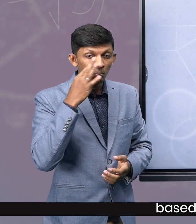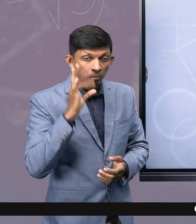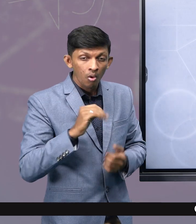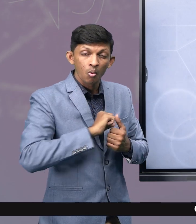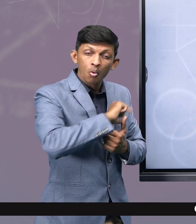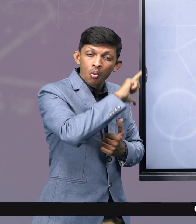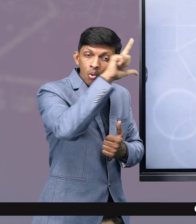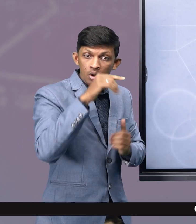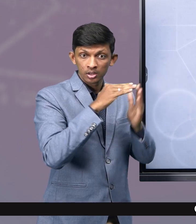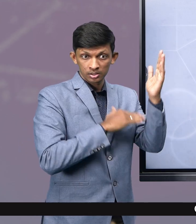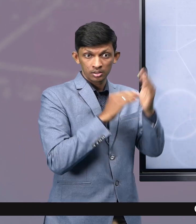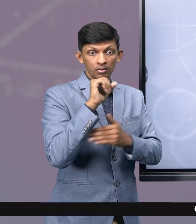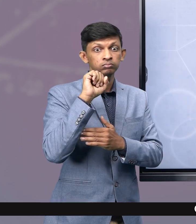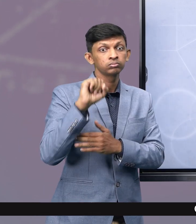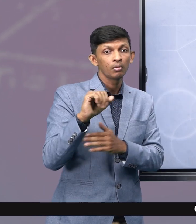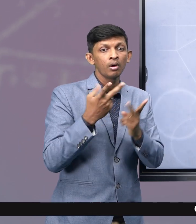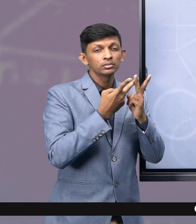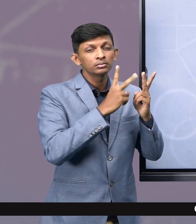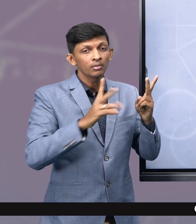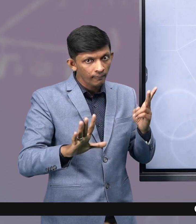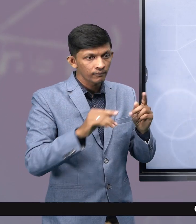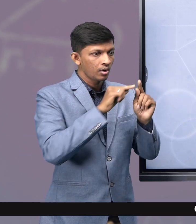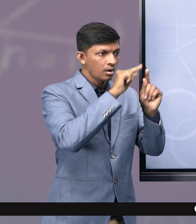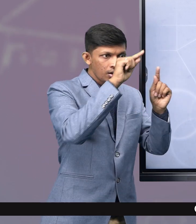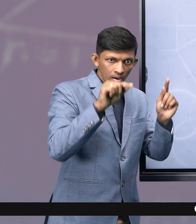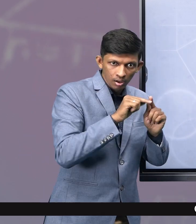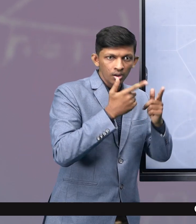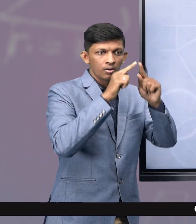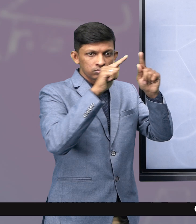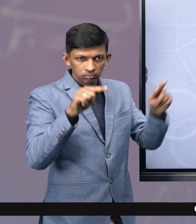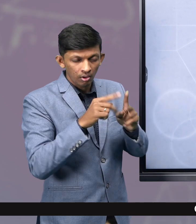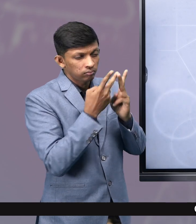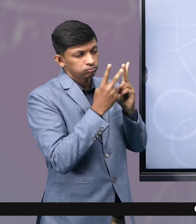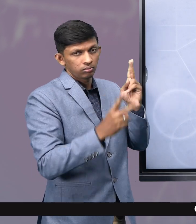sides and its properties.